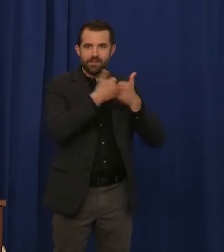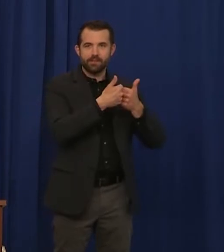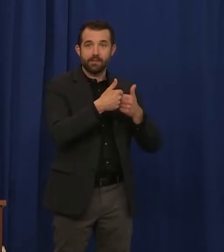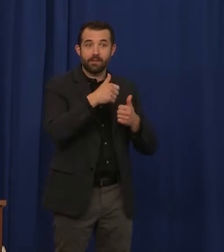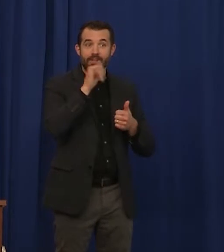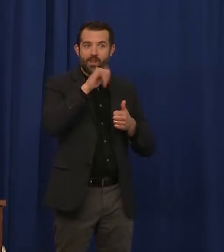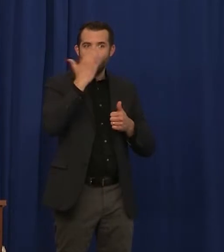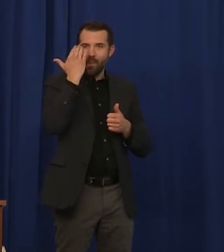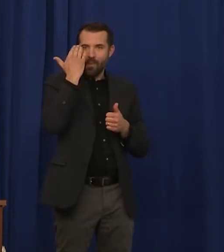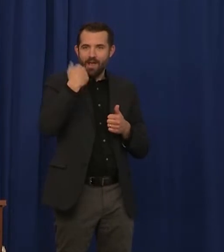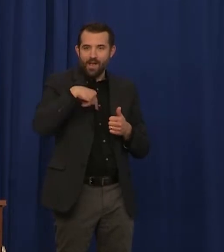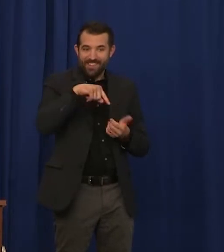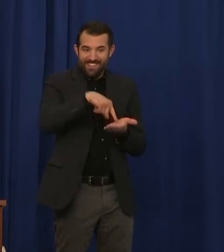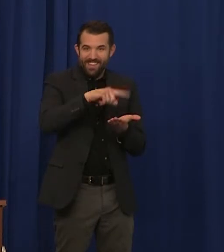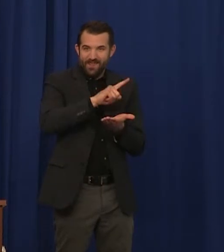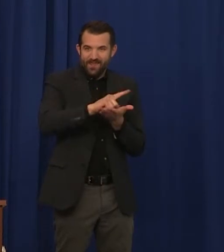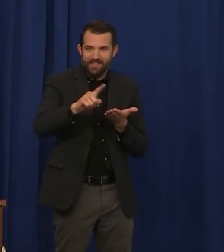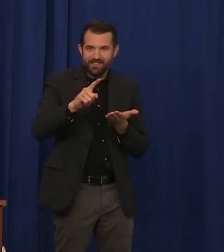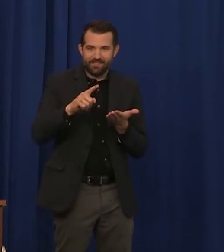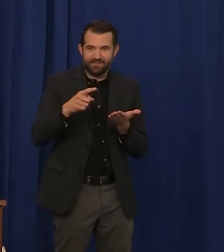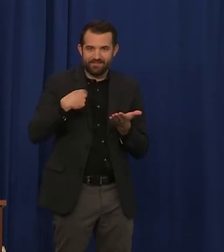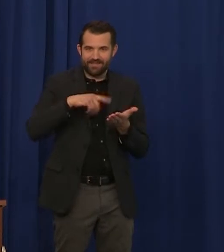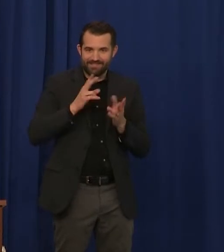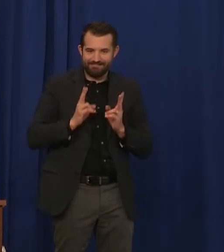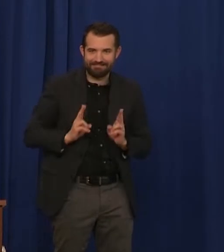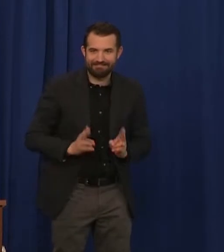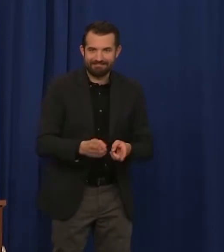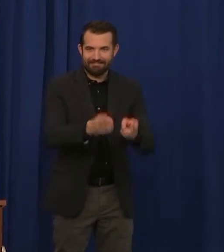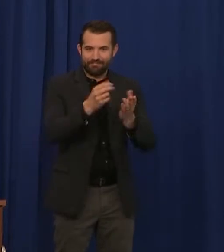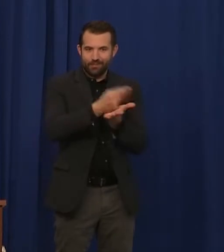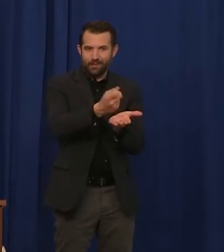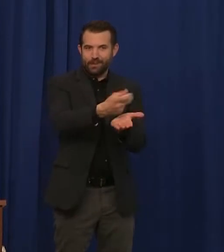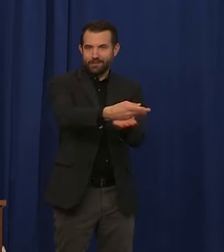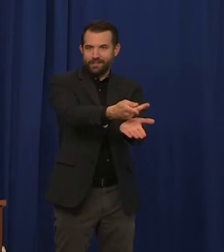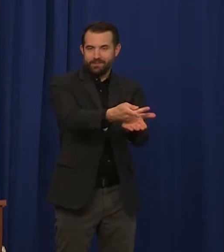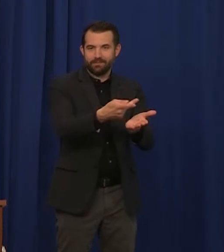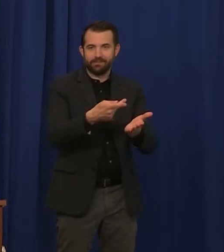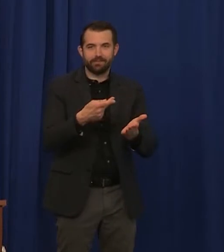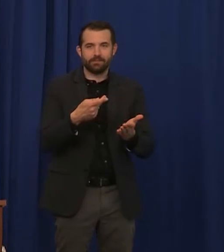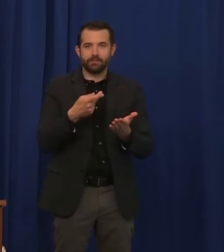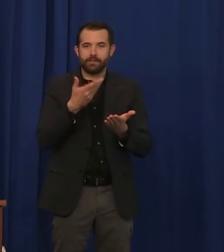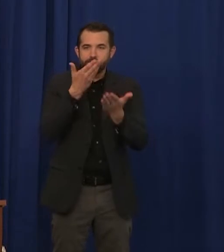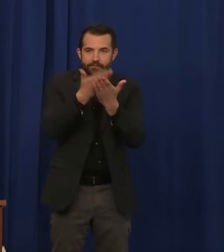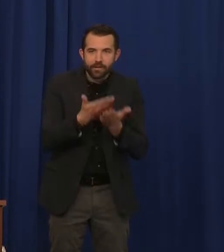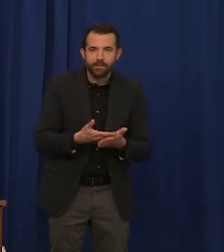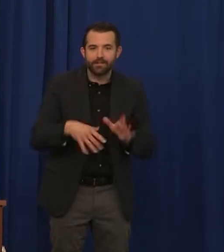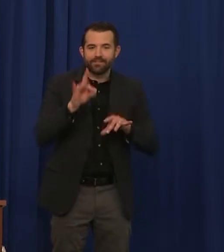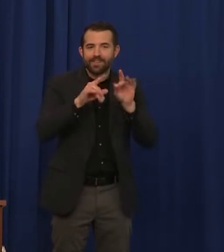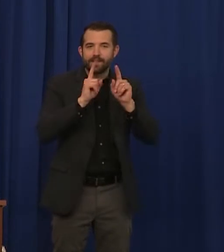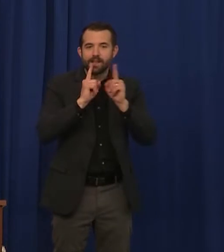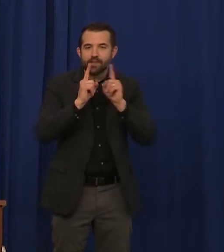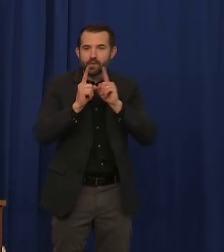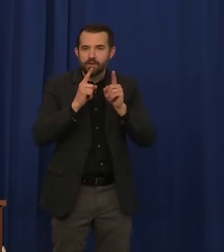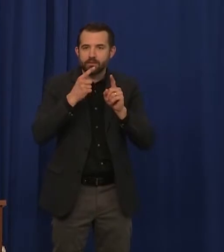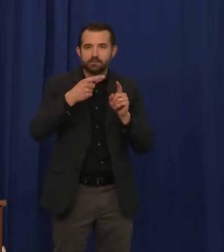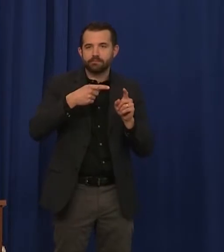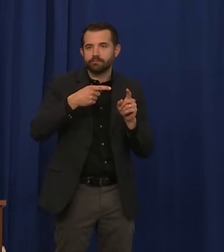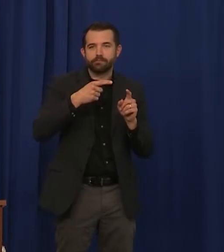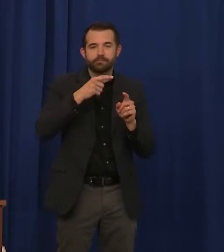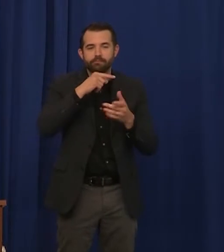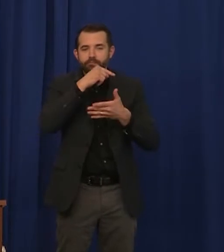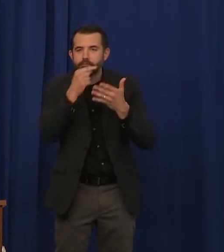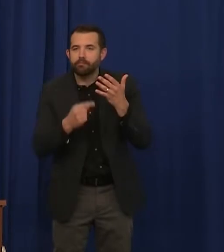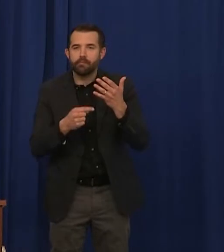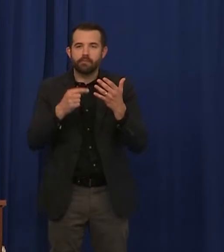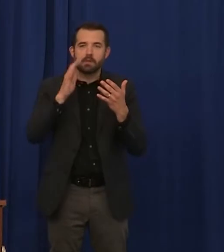week to free up so many of those fact-finding interviews. I agree that it is not okay to